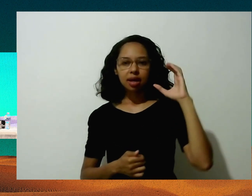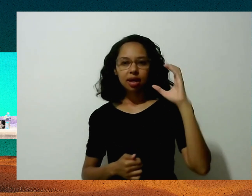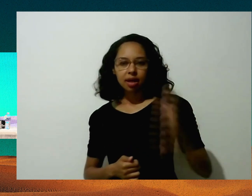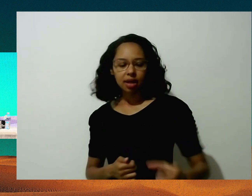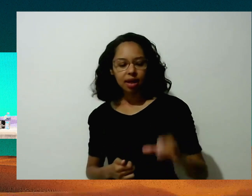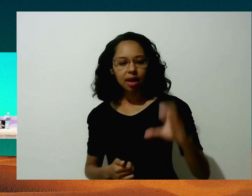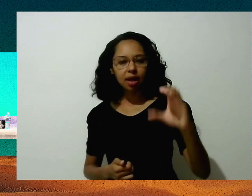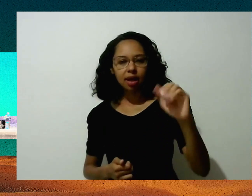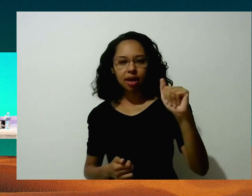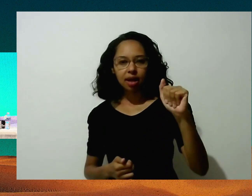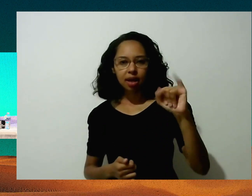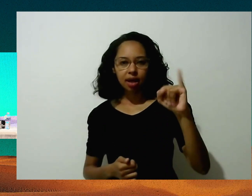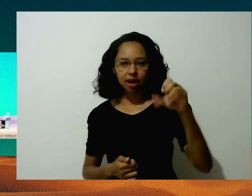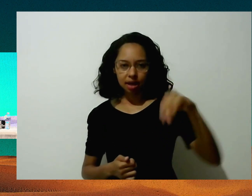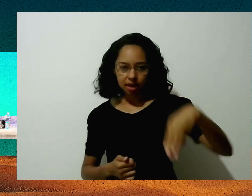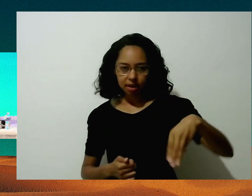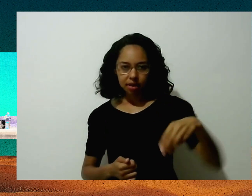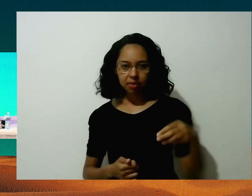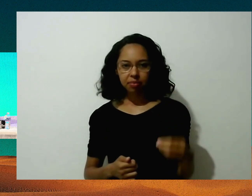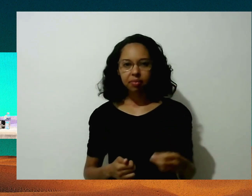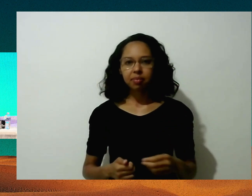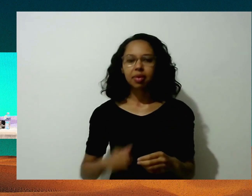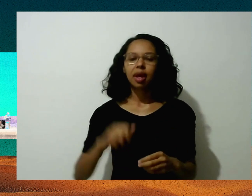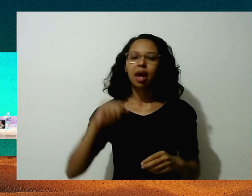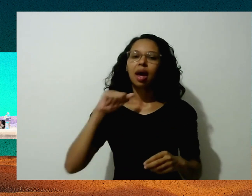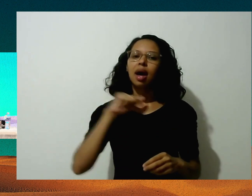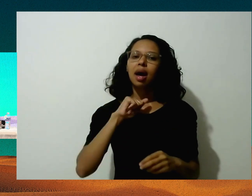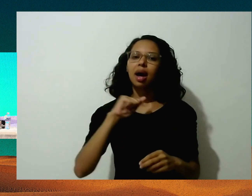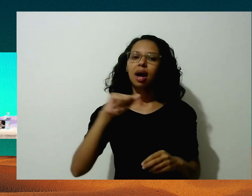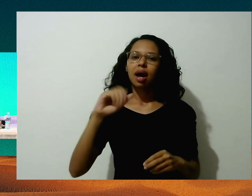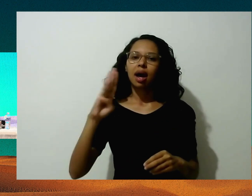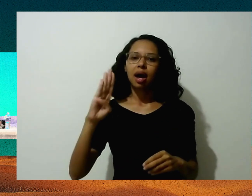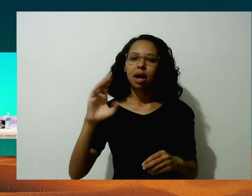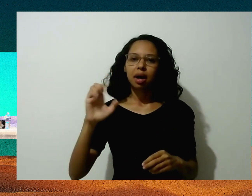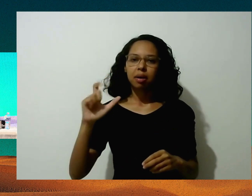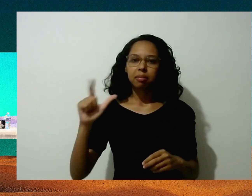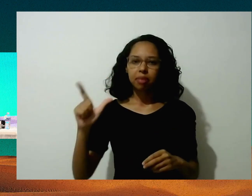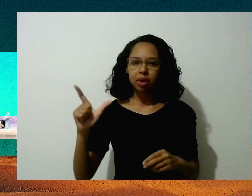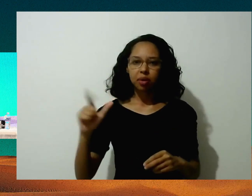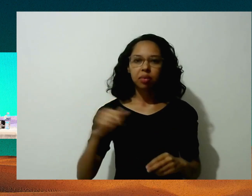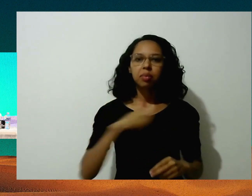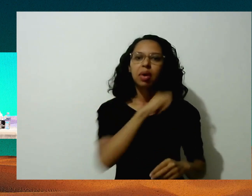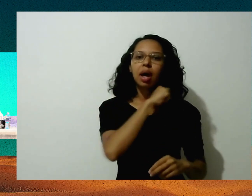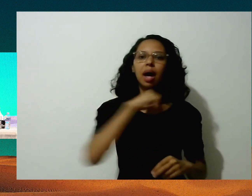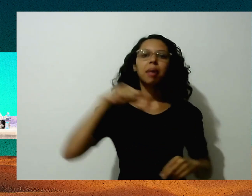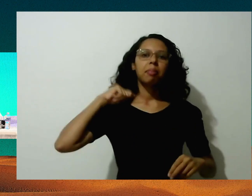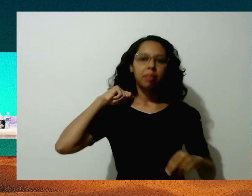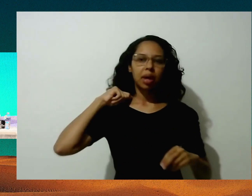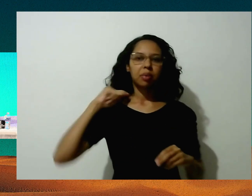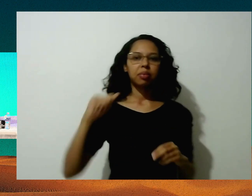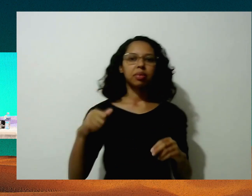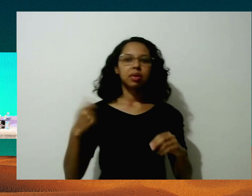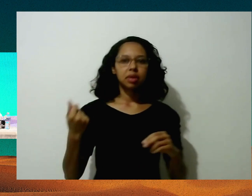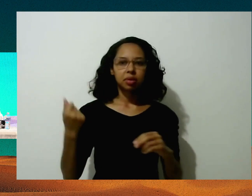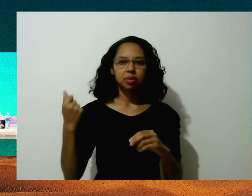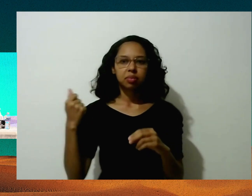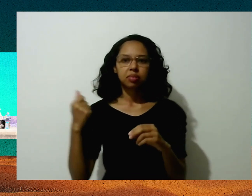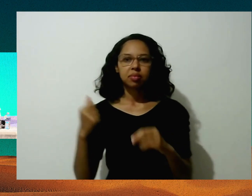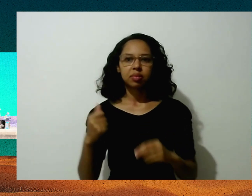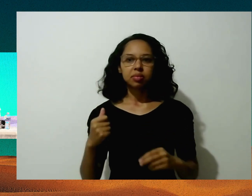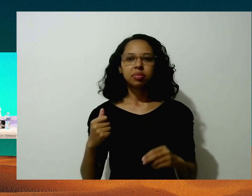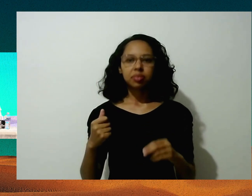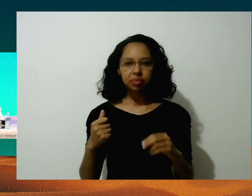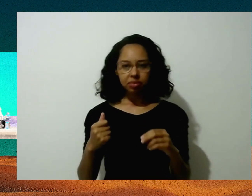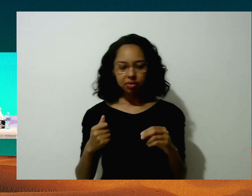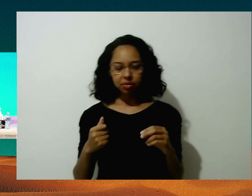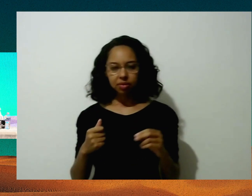few understood the story of Cain. Em Gênesis And Abel. capítulo 4, In Genesis chapter 4,